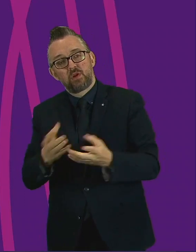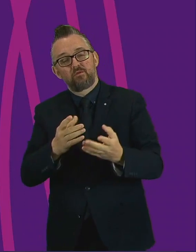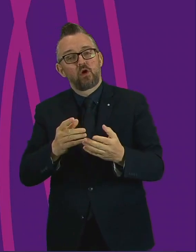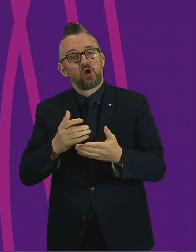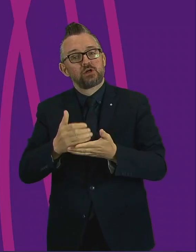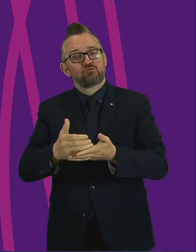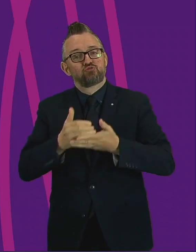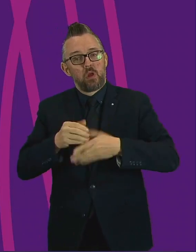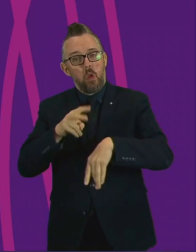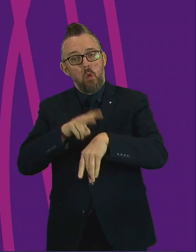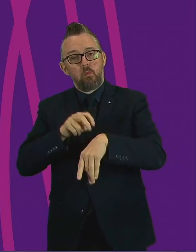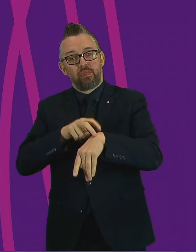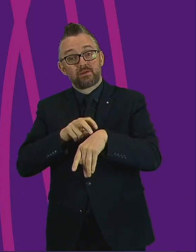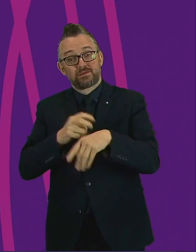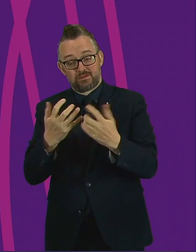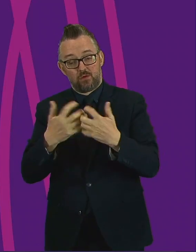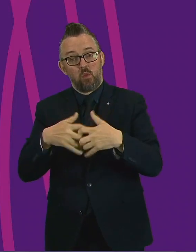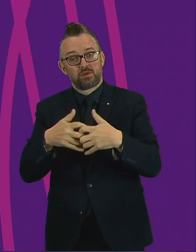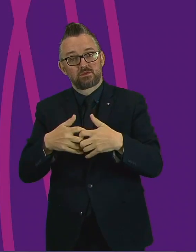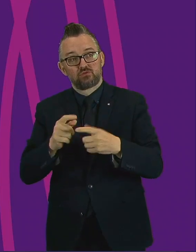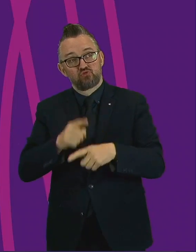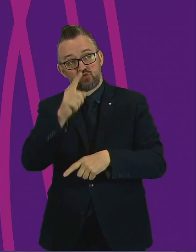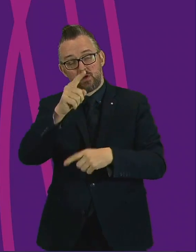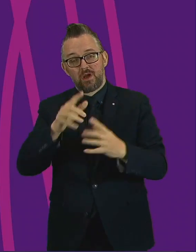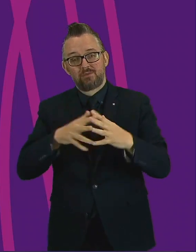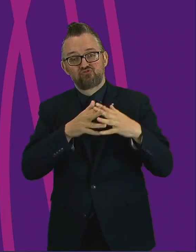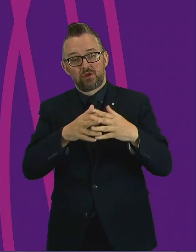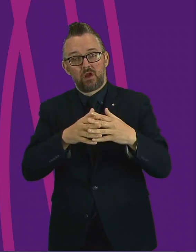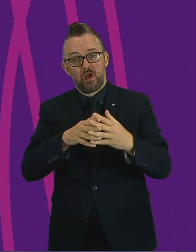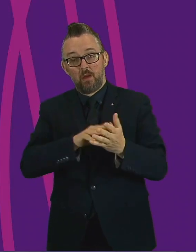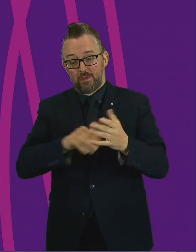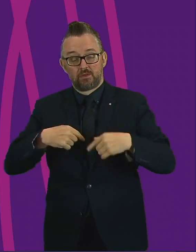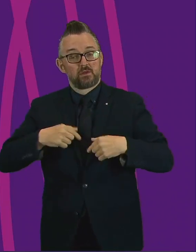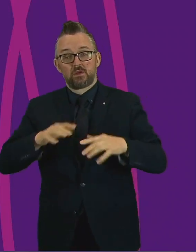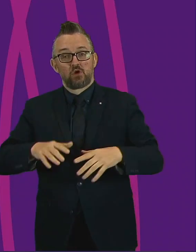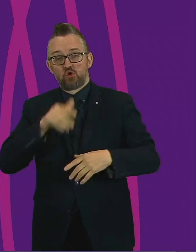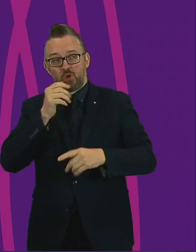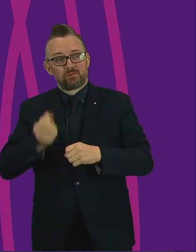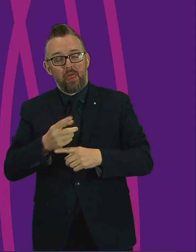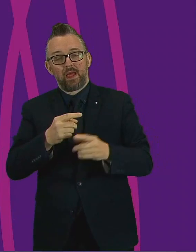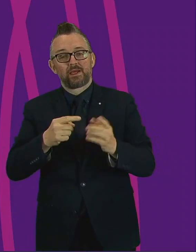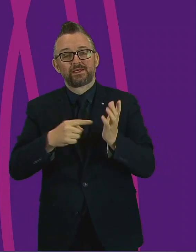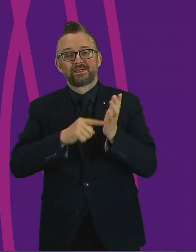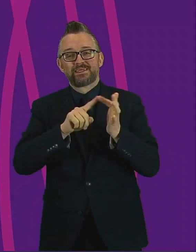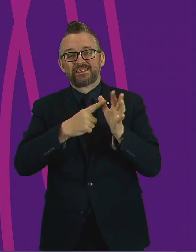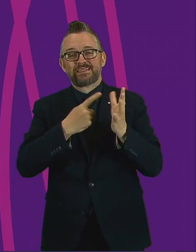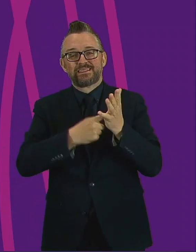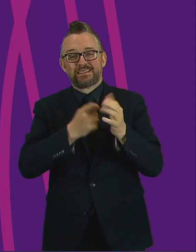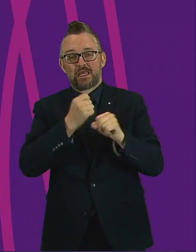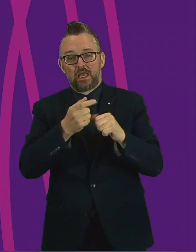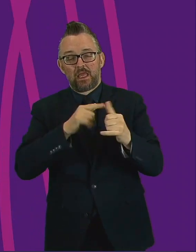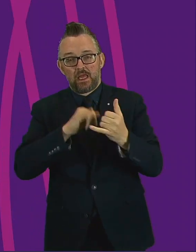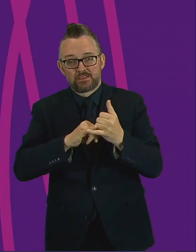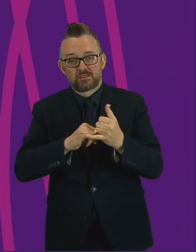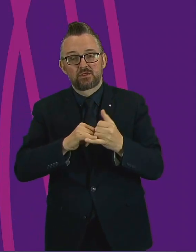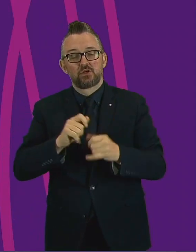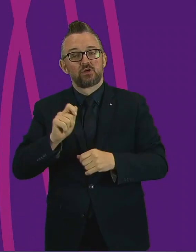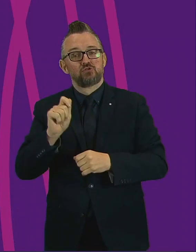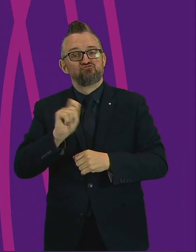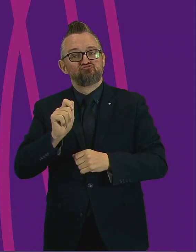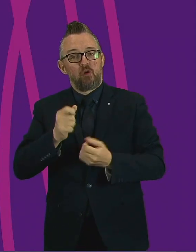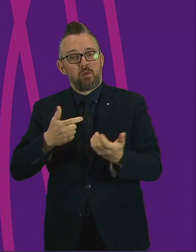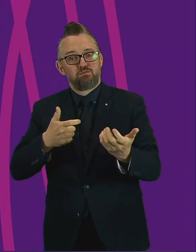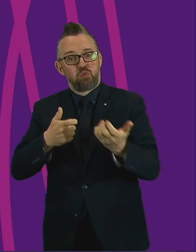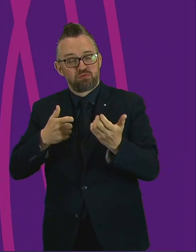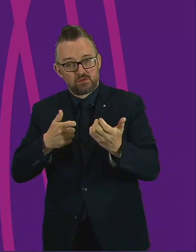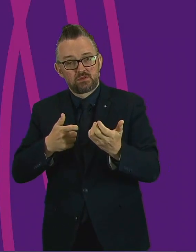equipment to the US to ensure that this country is not providing the tear gas, rubber bullets and riot gear currently being used